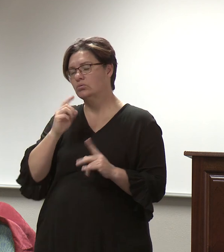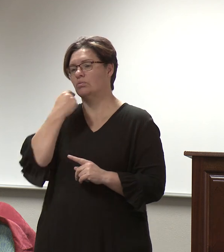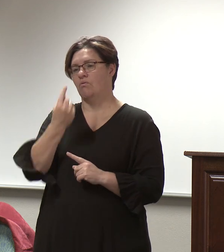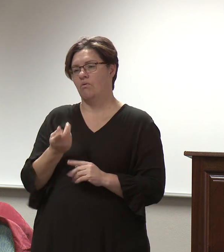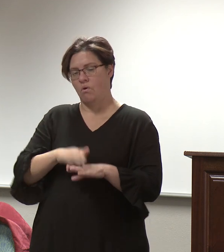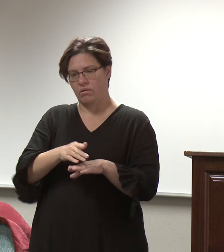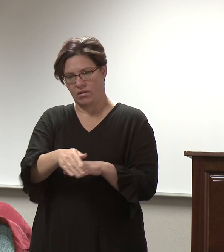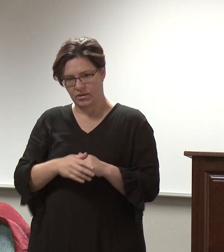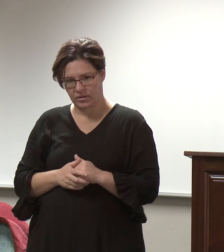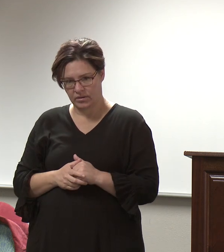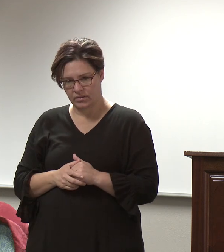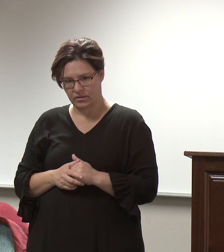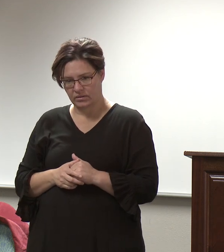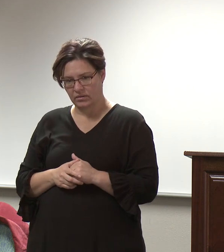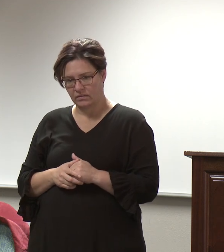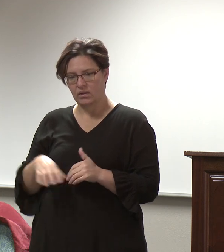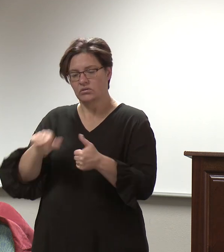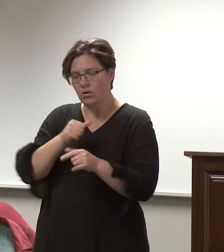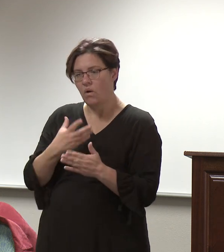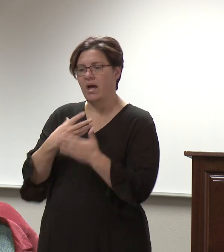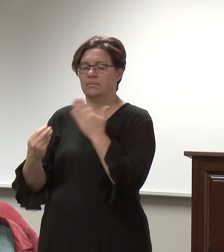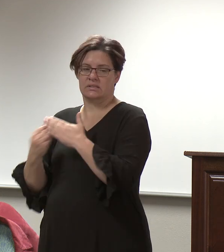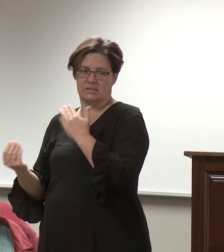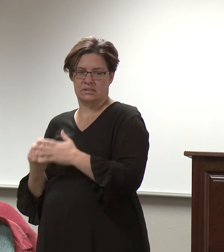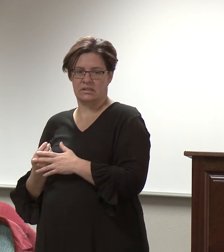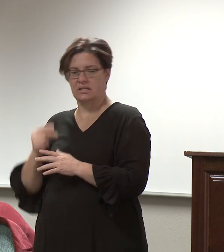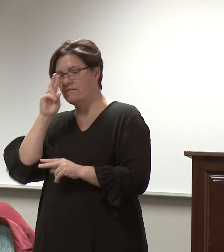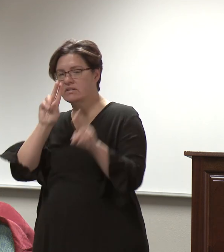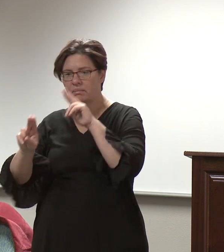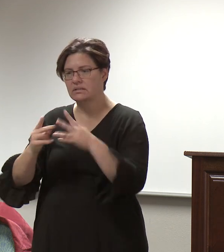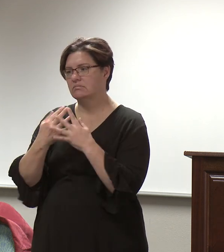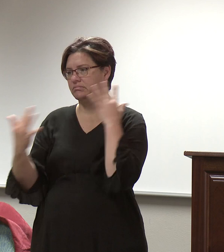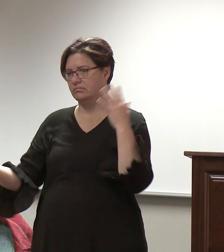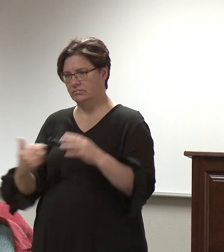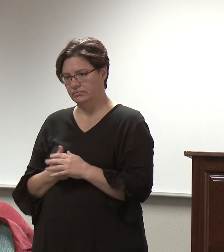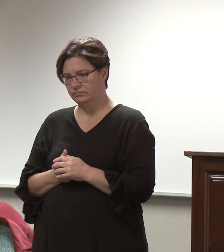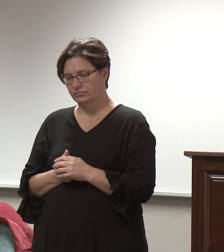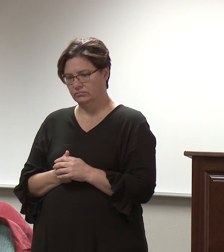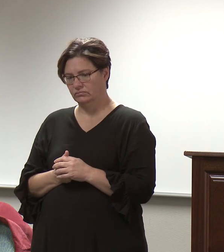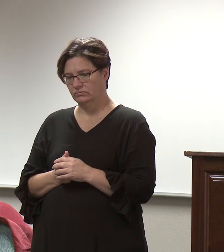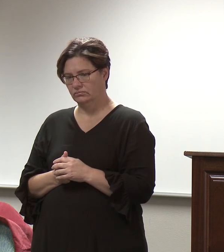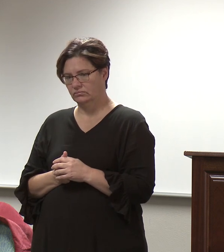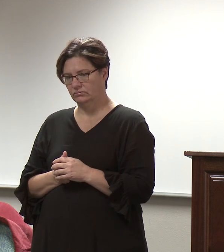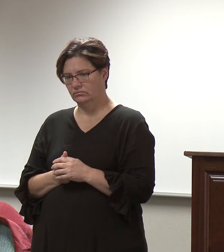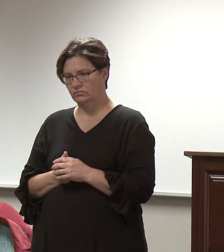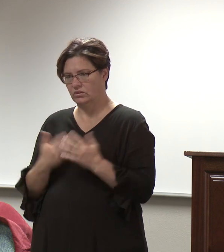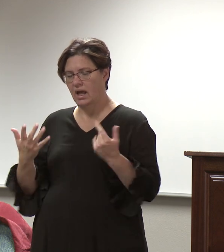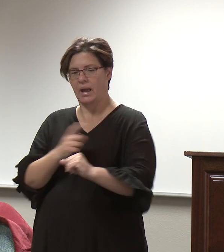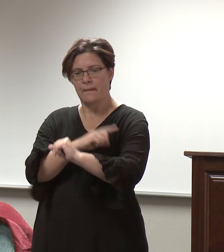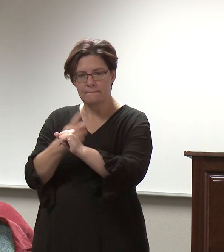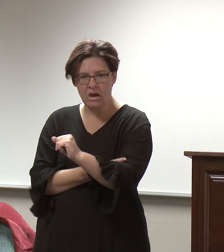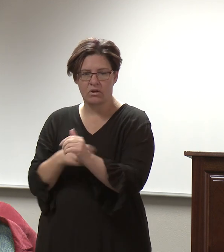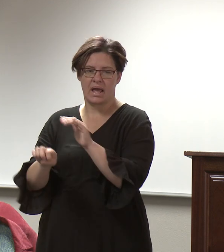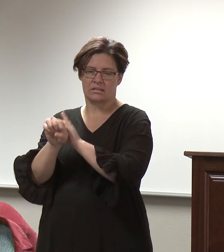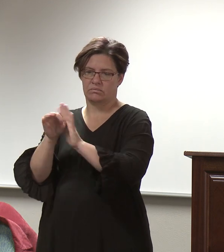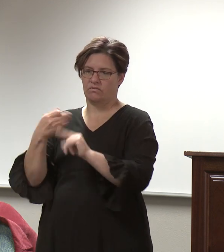on the sociology of absences and the disabilities and so on. So you just gave us powerful examples of